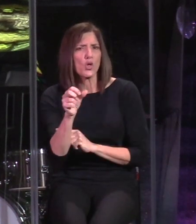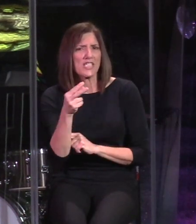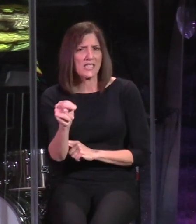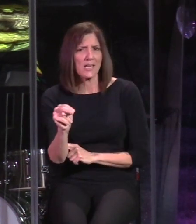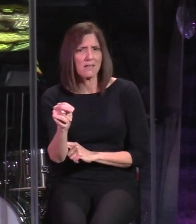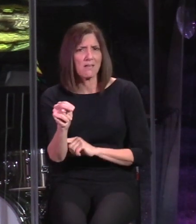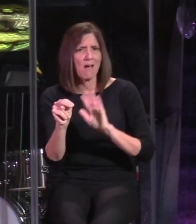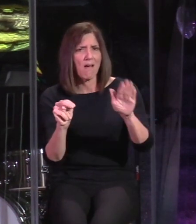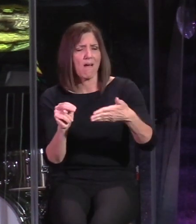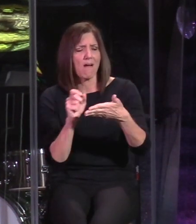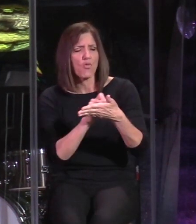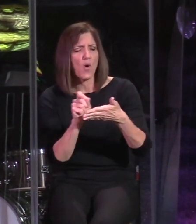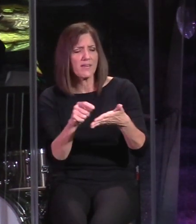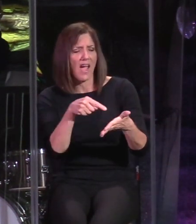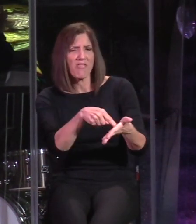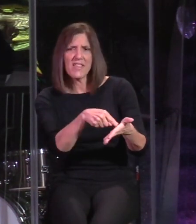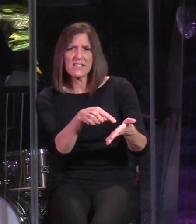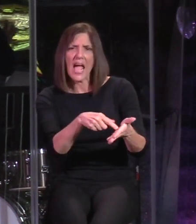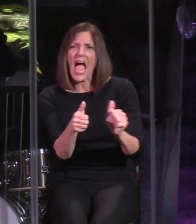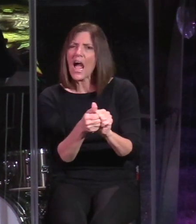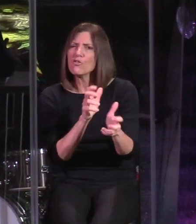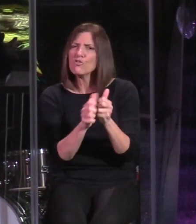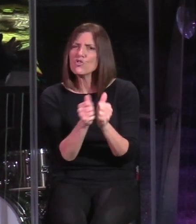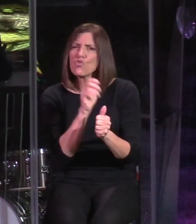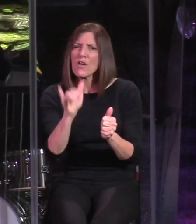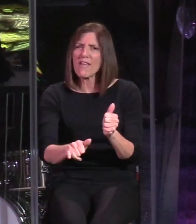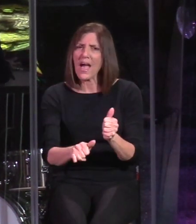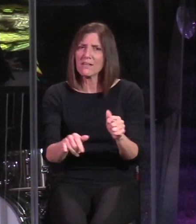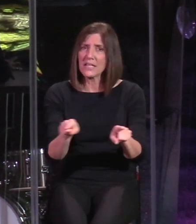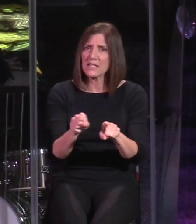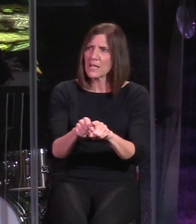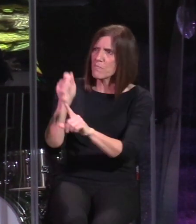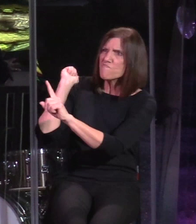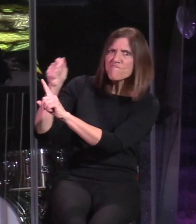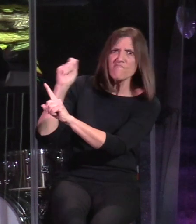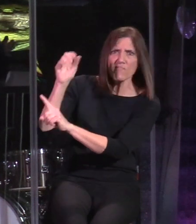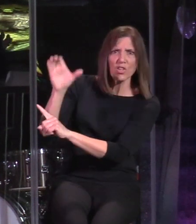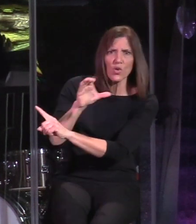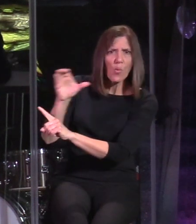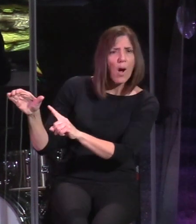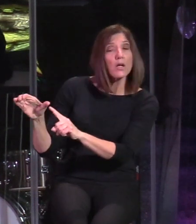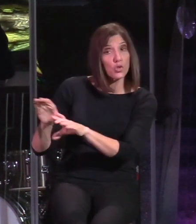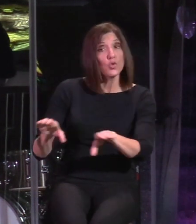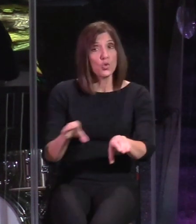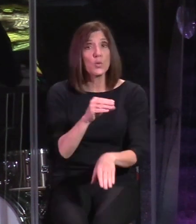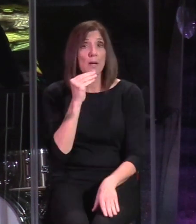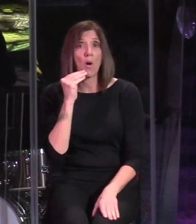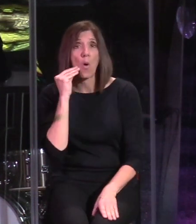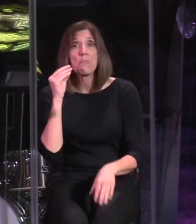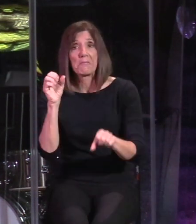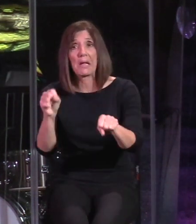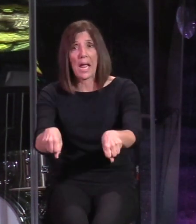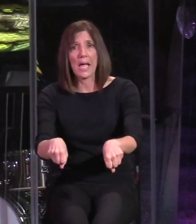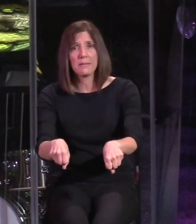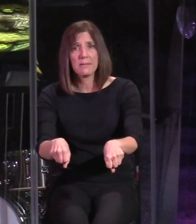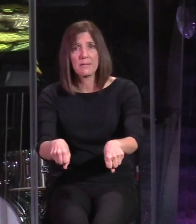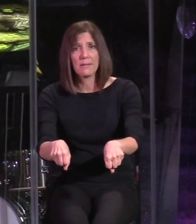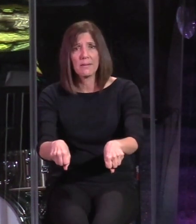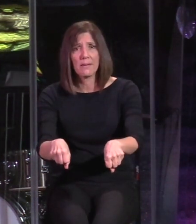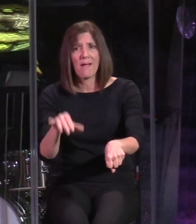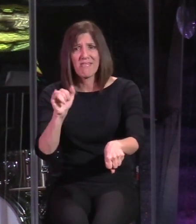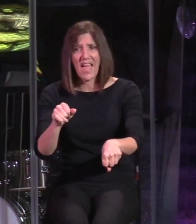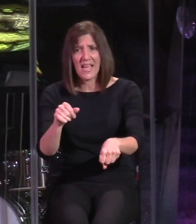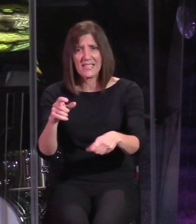down as a symbolization of what Christ has done for you on the cross, that it has been paid for, it's been set aside, it has